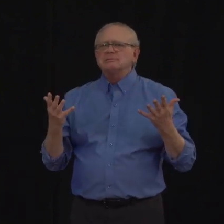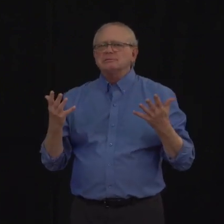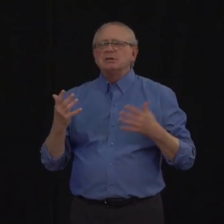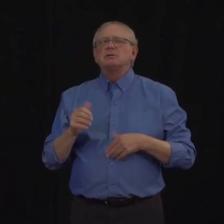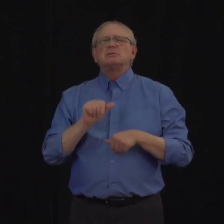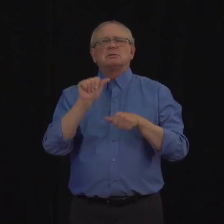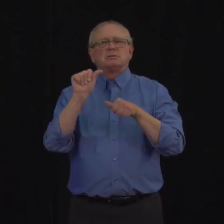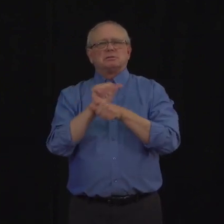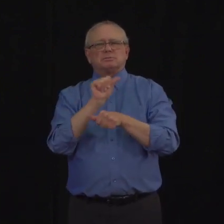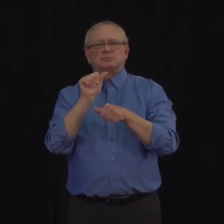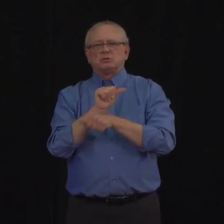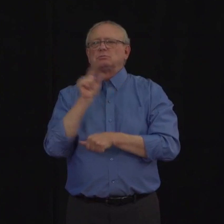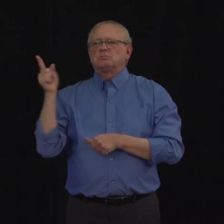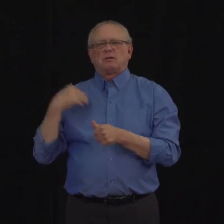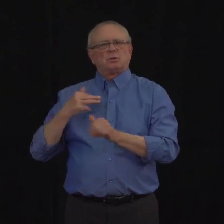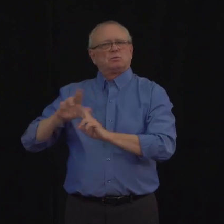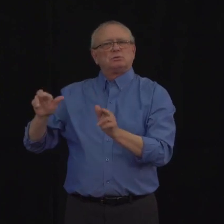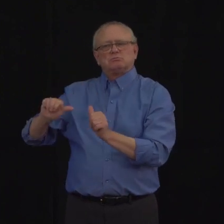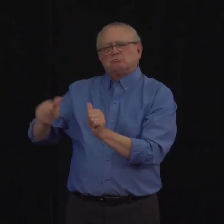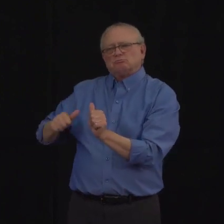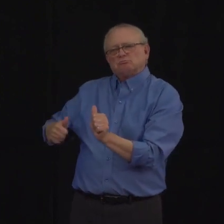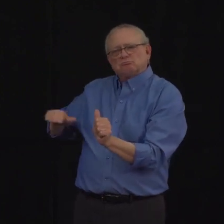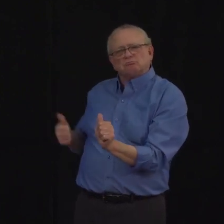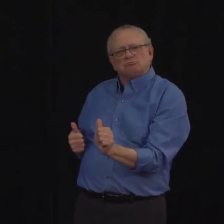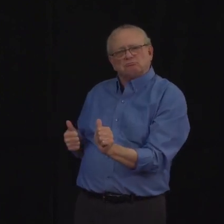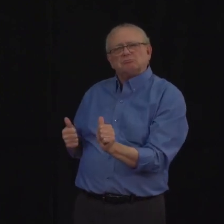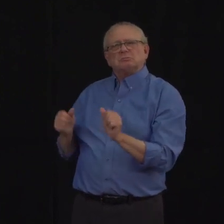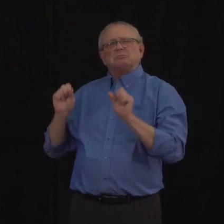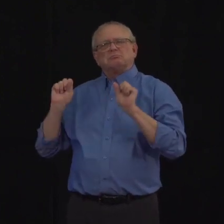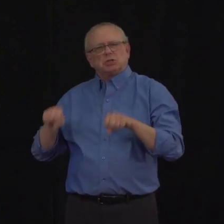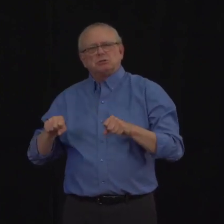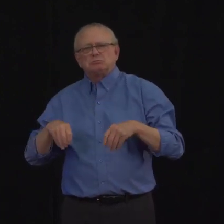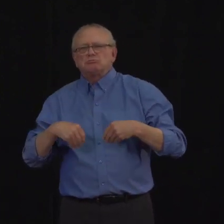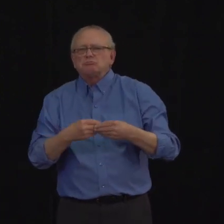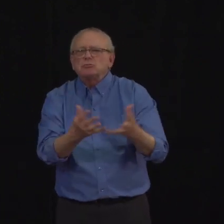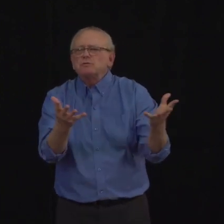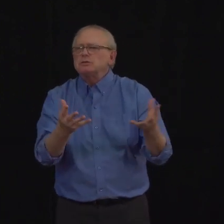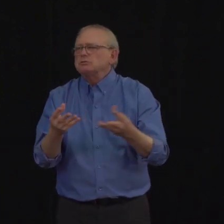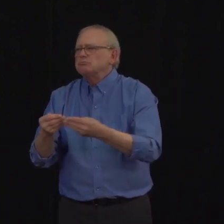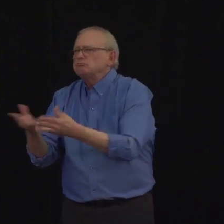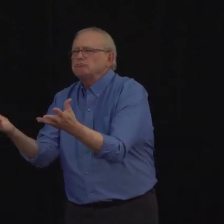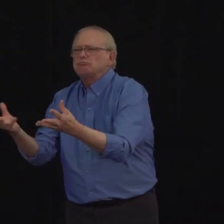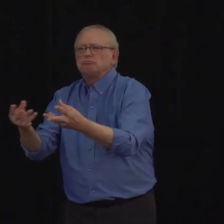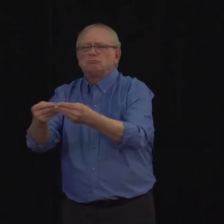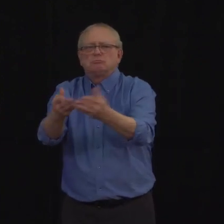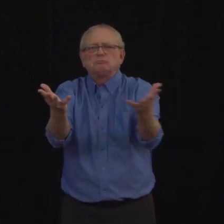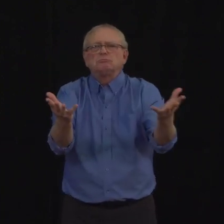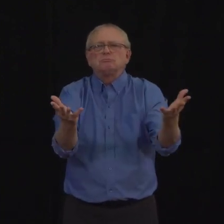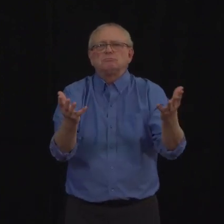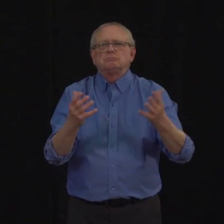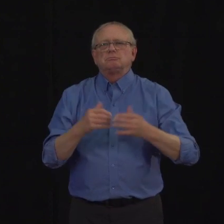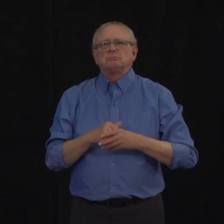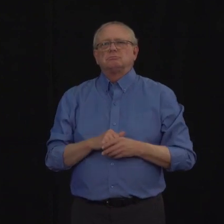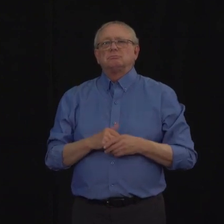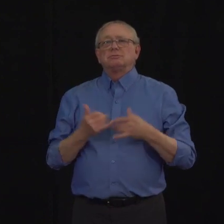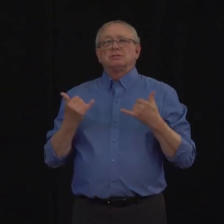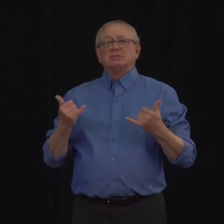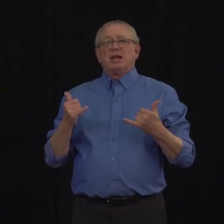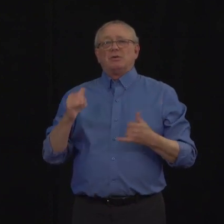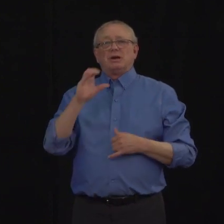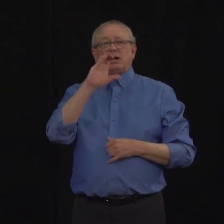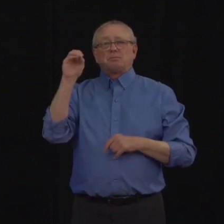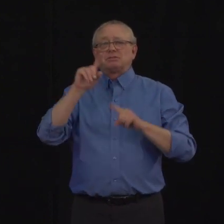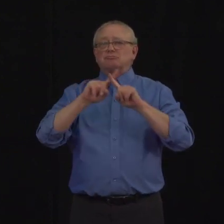enormous pressure on global supply chains. Now, as more companies around the world produce PPE, it's easier to get